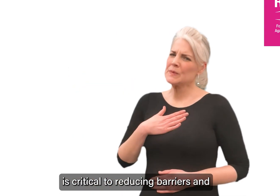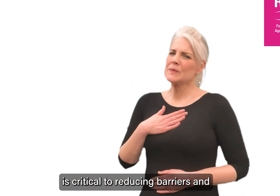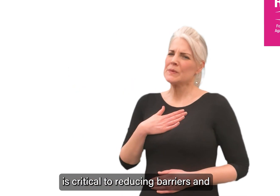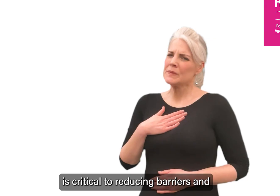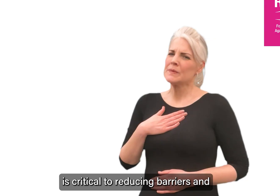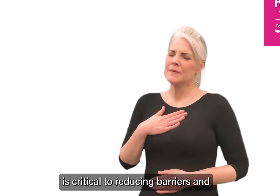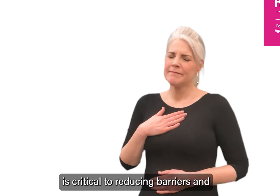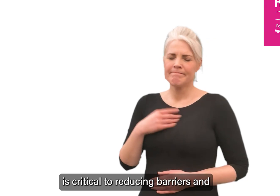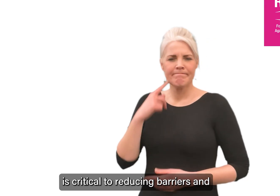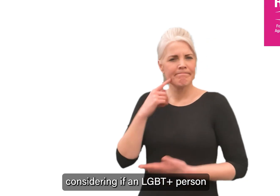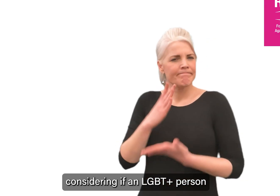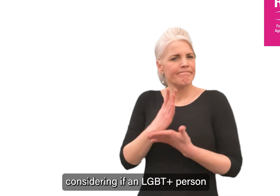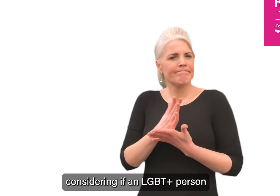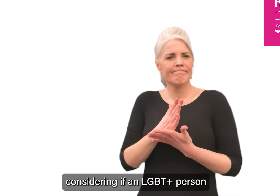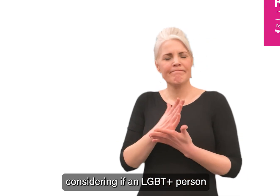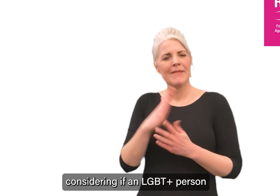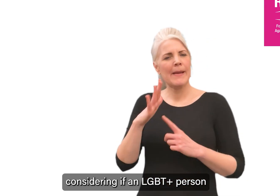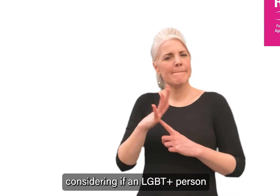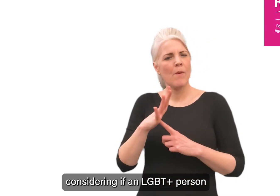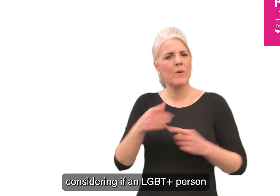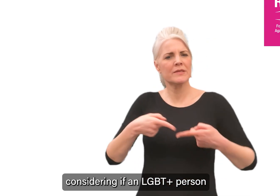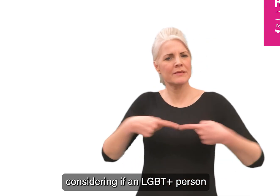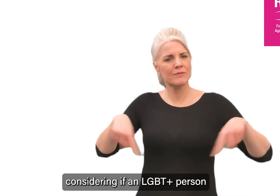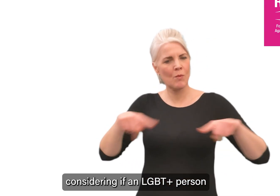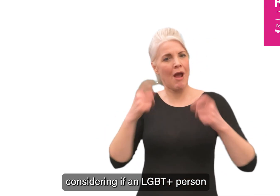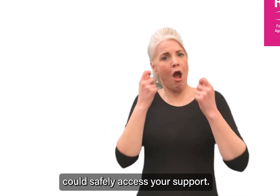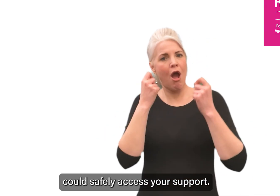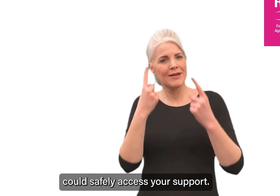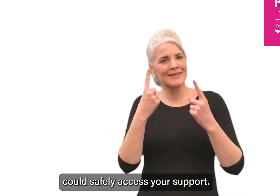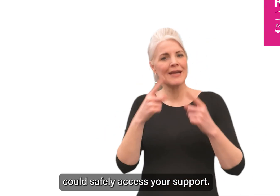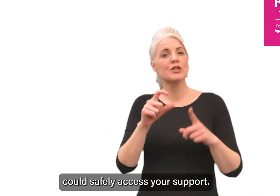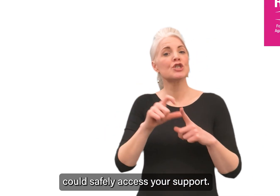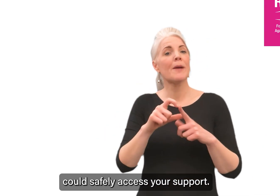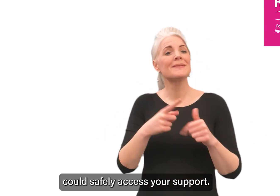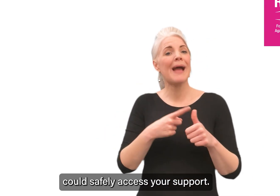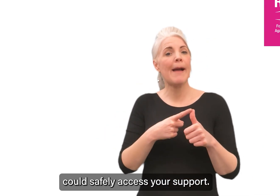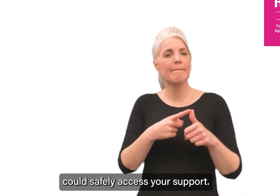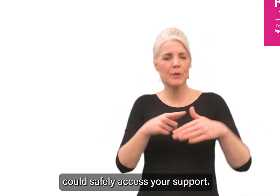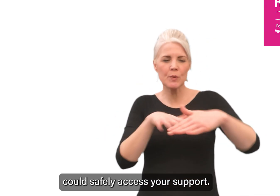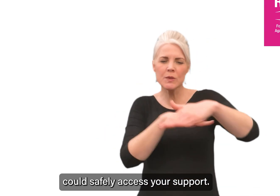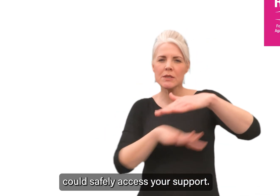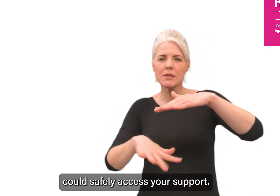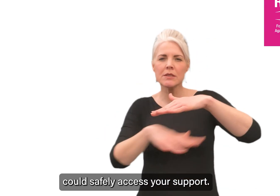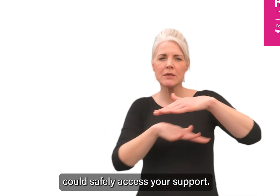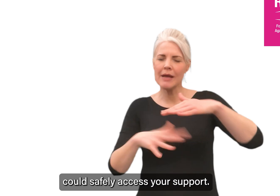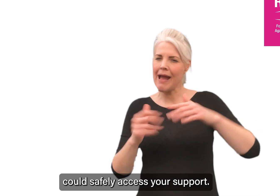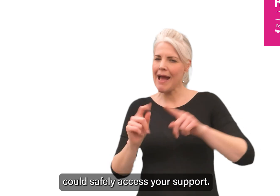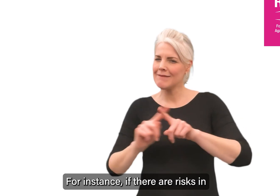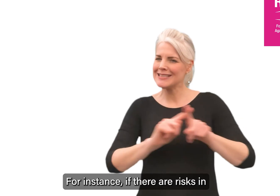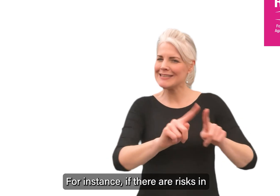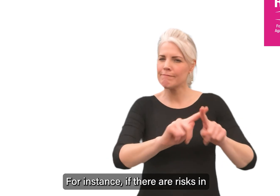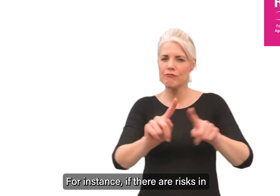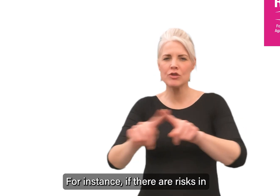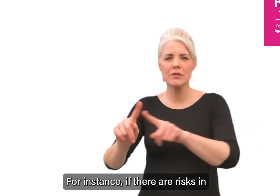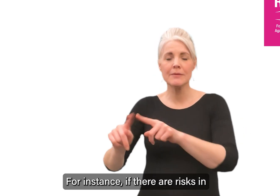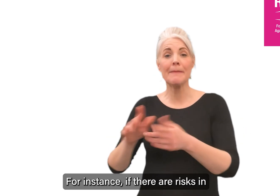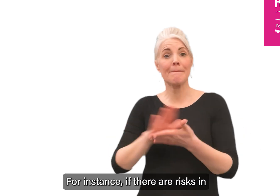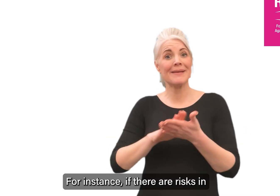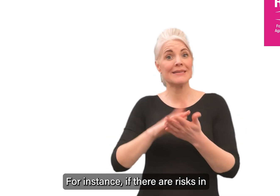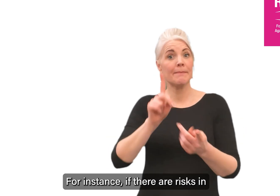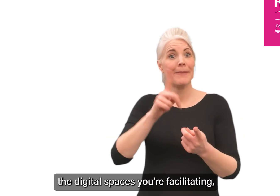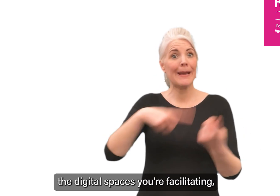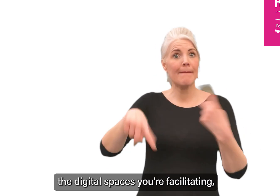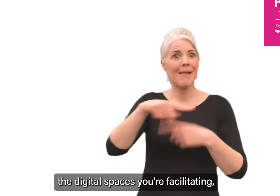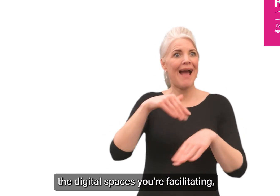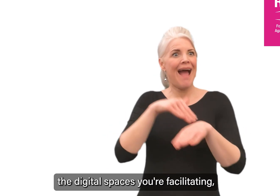to reducing barriers and considering if an LGBT plus person could safely access your support. For instance, if there are